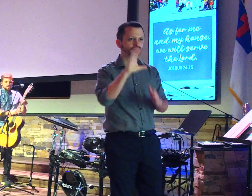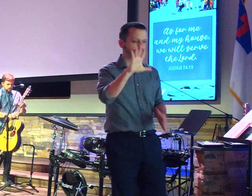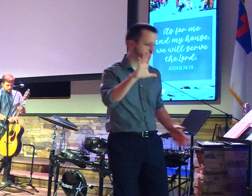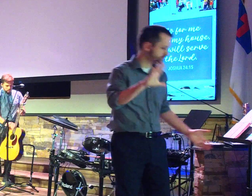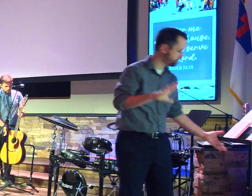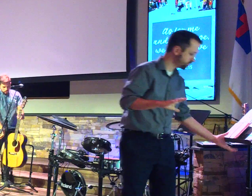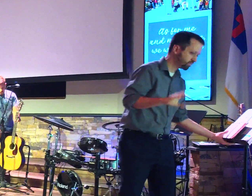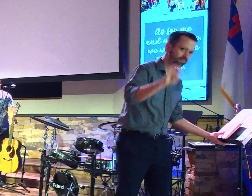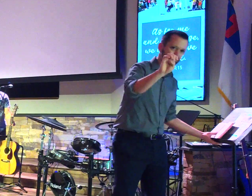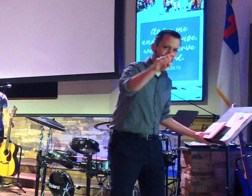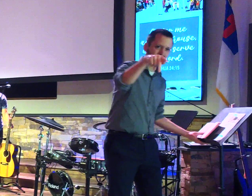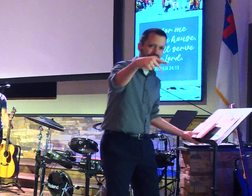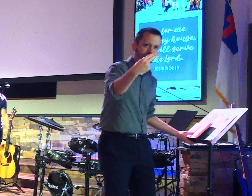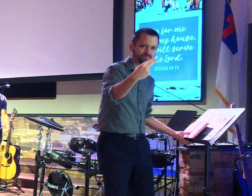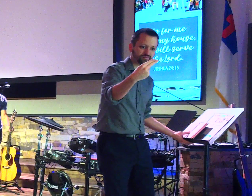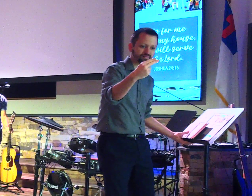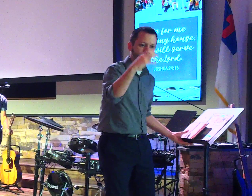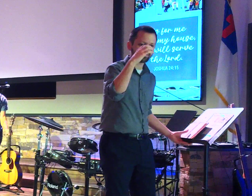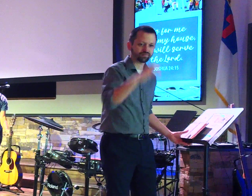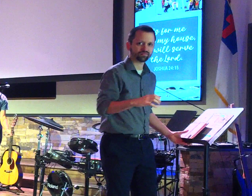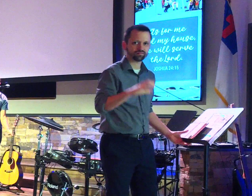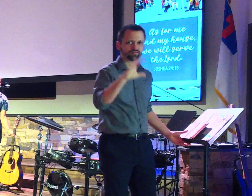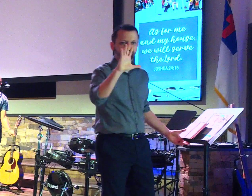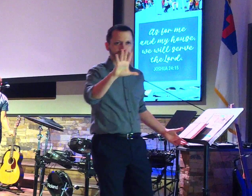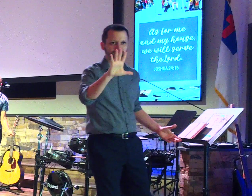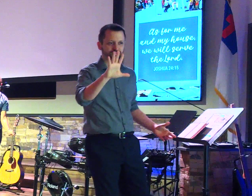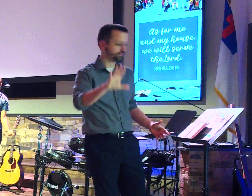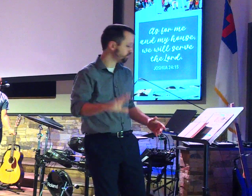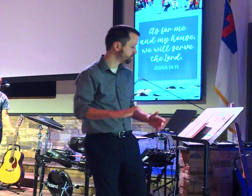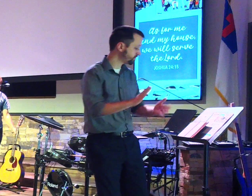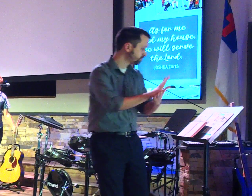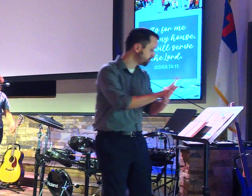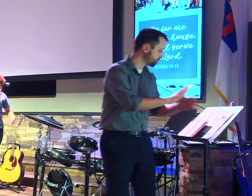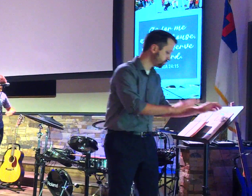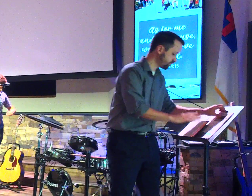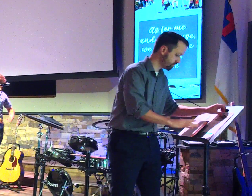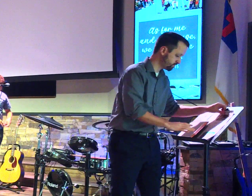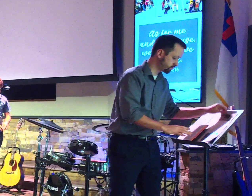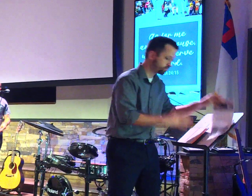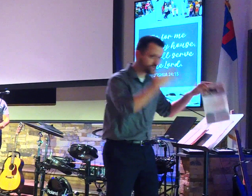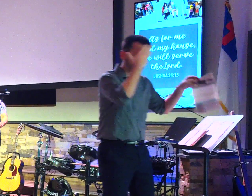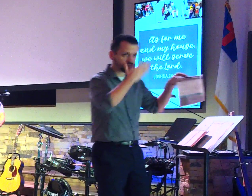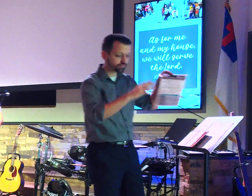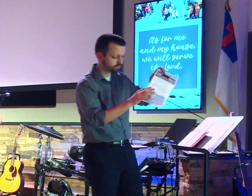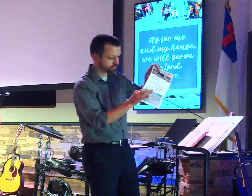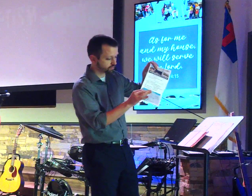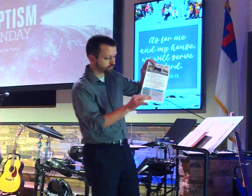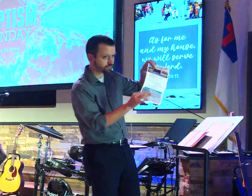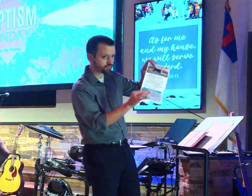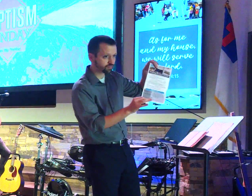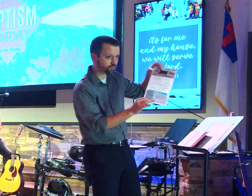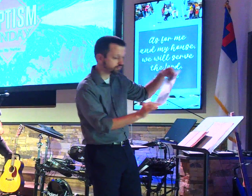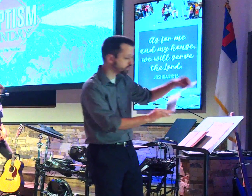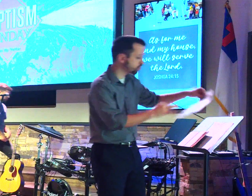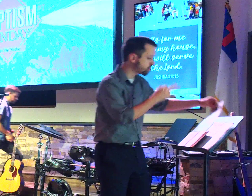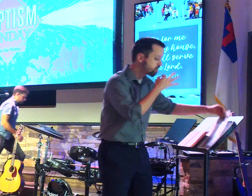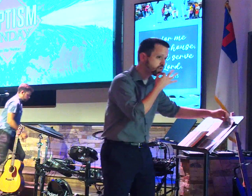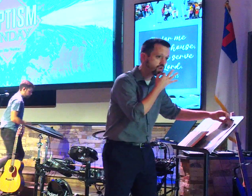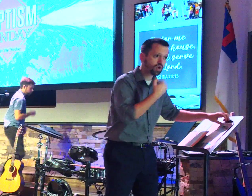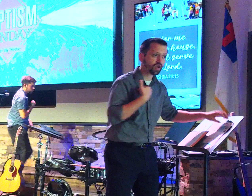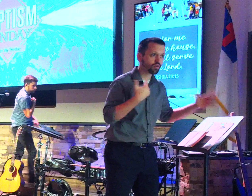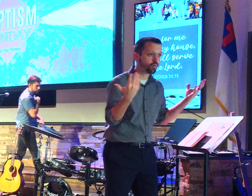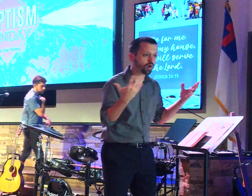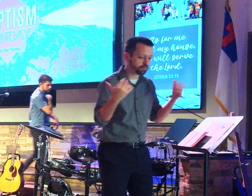Ephesians chapter number 5. Hey, real quick, on the front of your handout at the bottom, there is a baptism class coming up. So if you're interested in